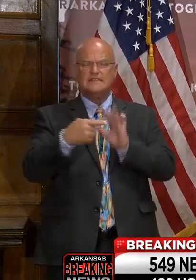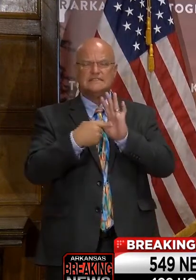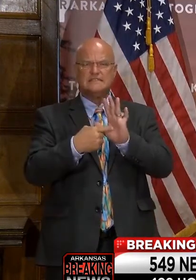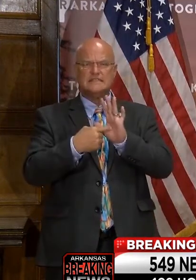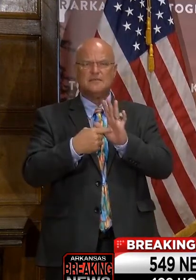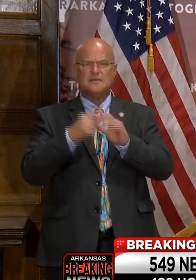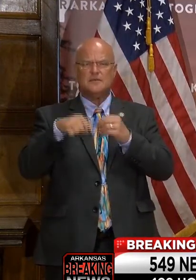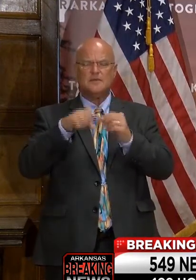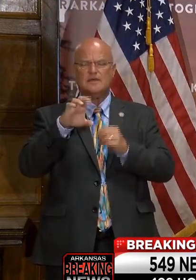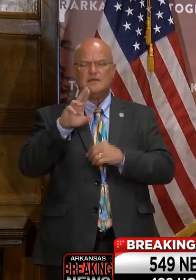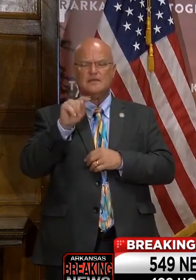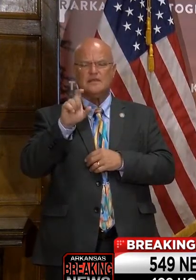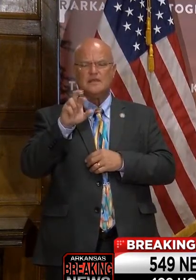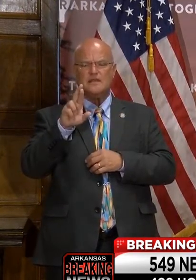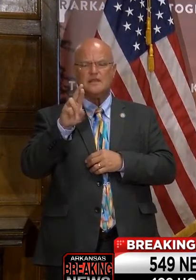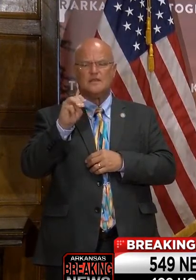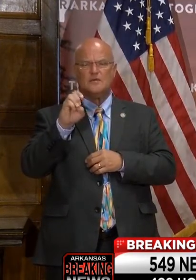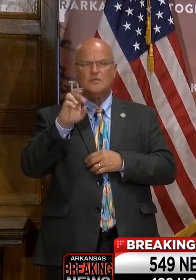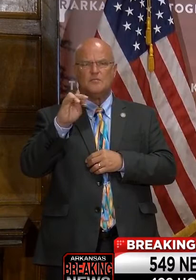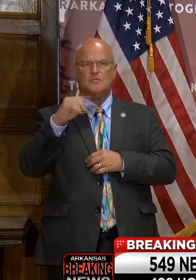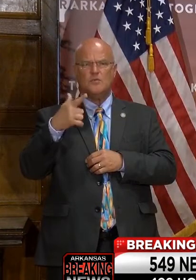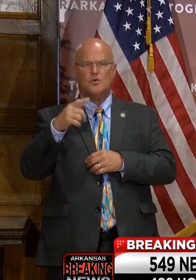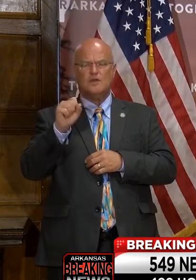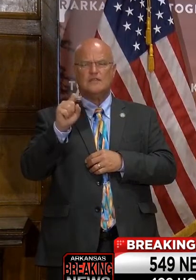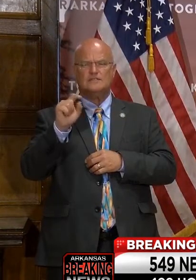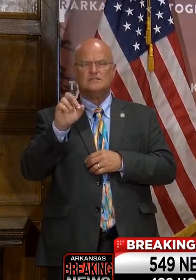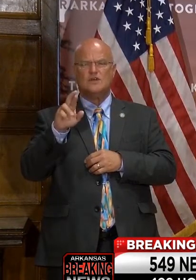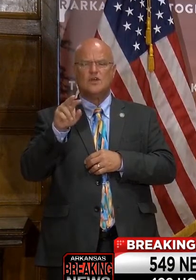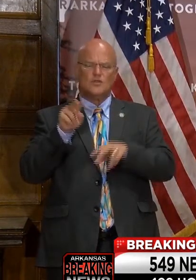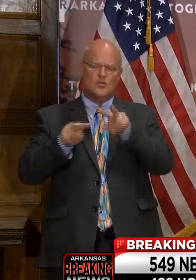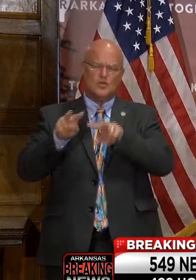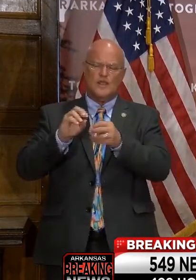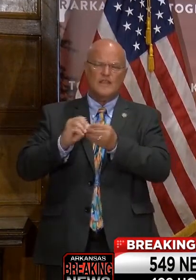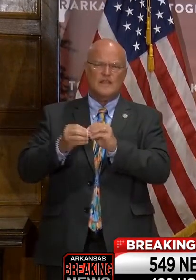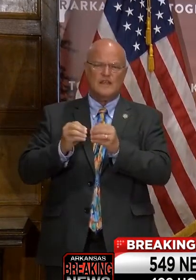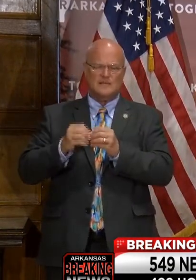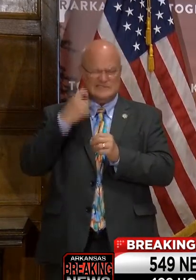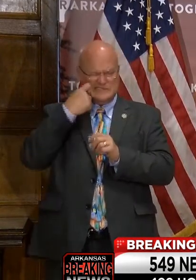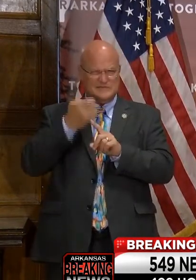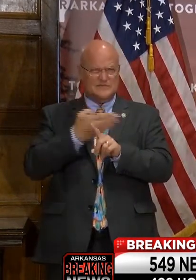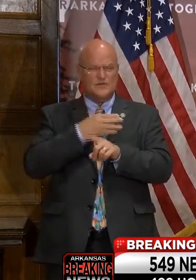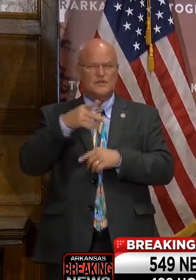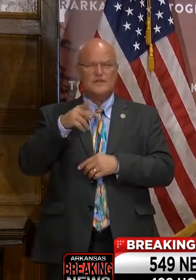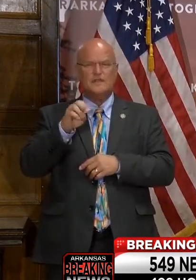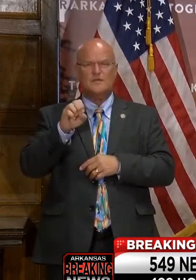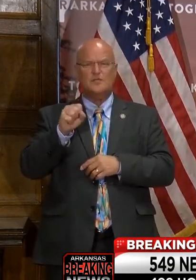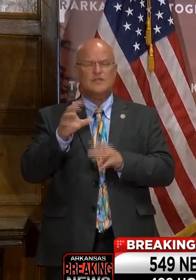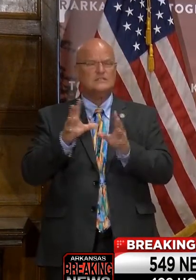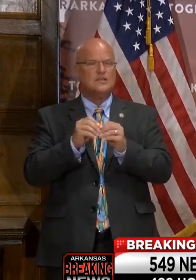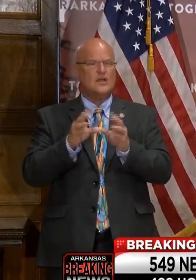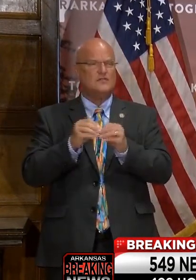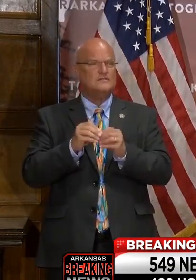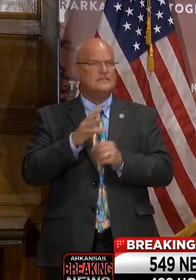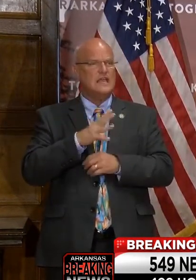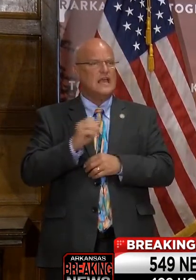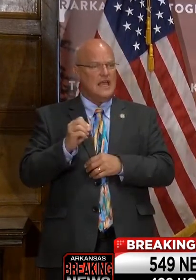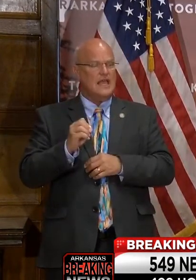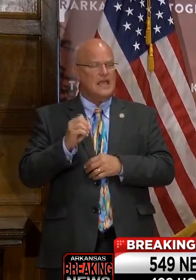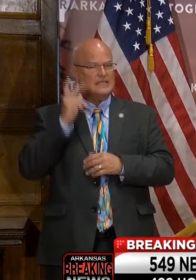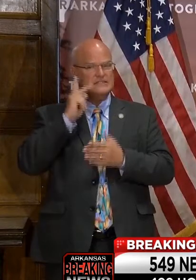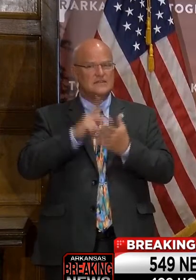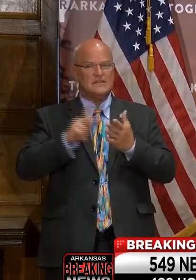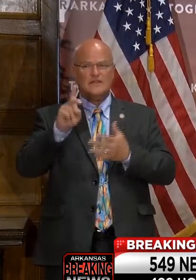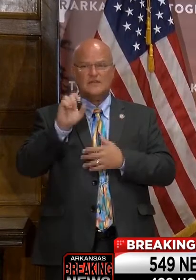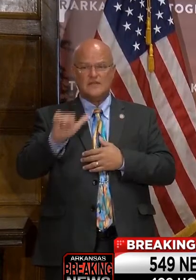about Cutter Morningstar, I just coincidentally was looking at their numbers just before the press conference began, and if Secretary